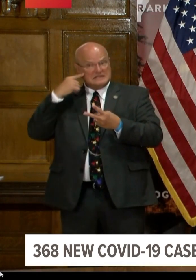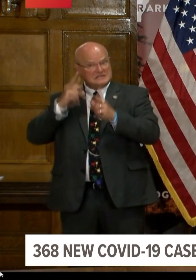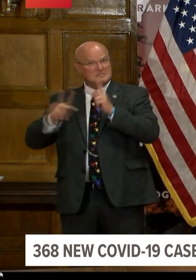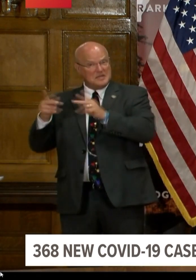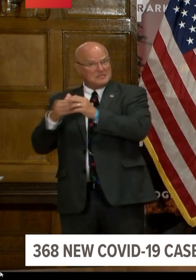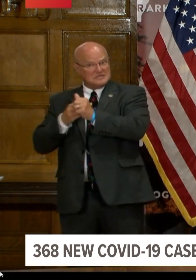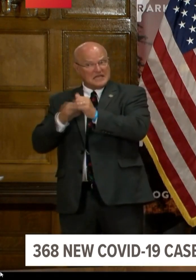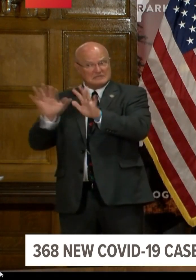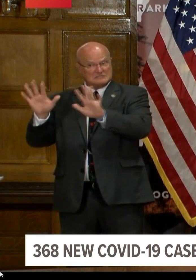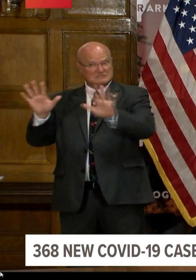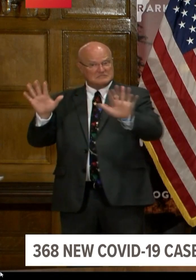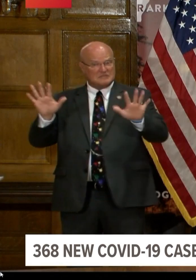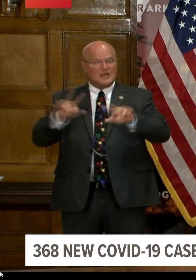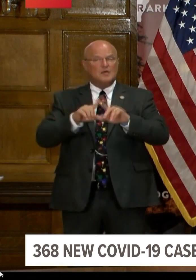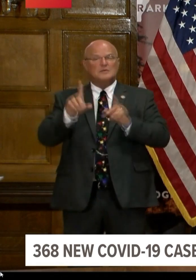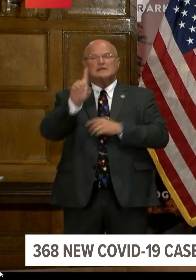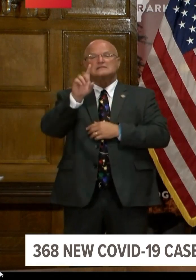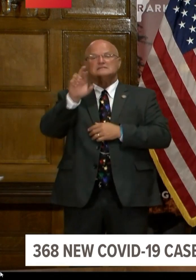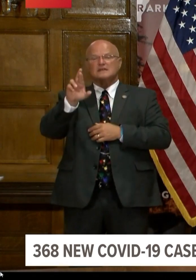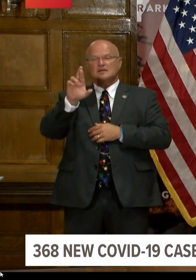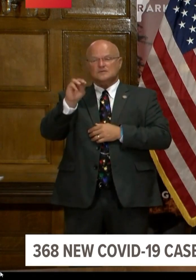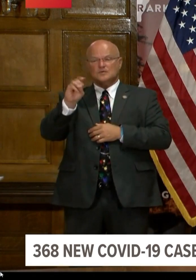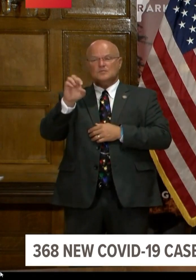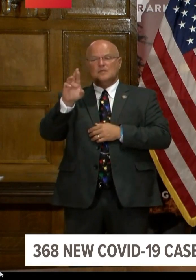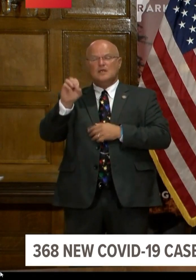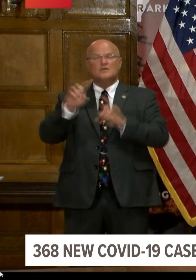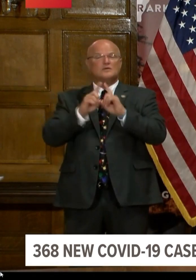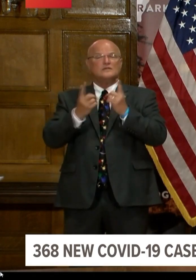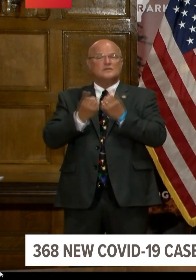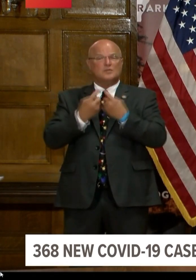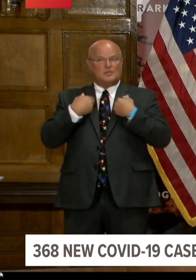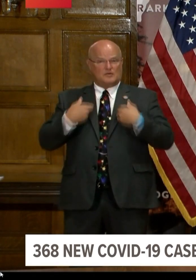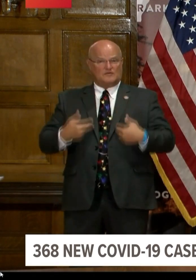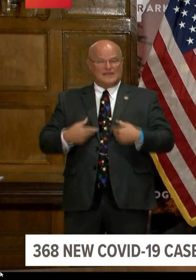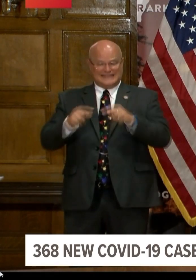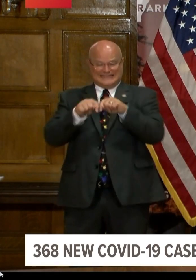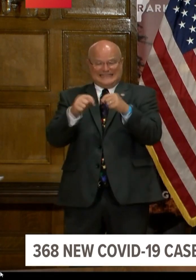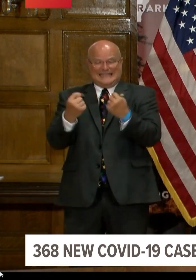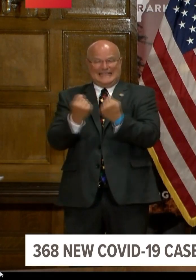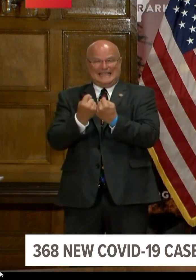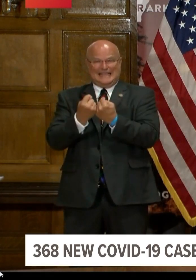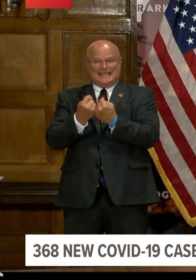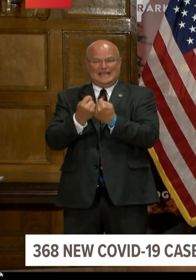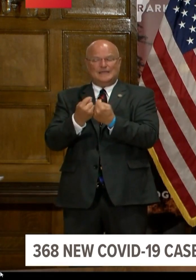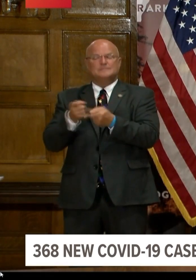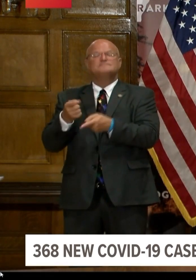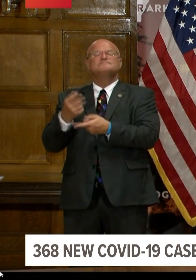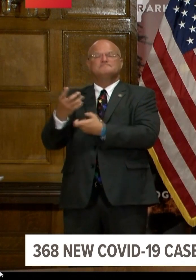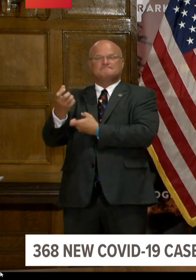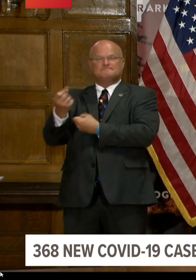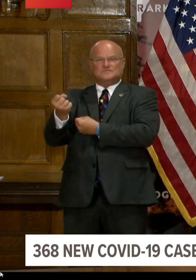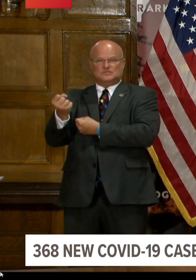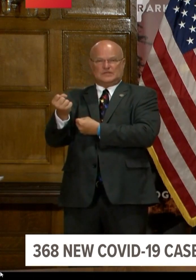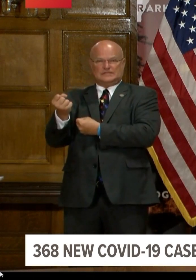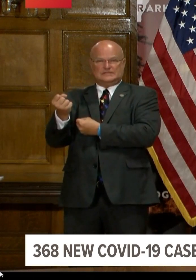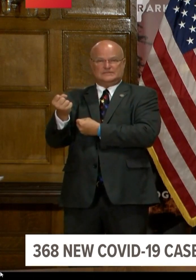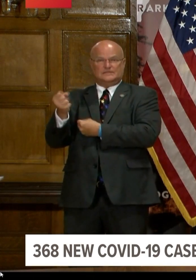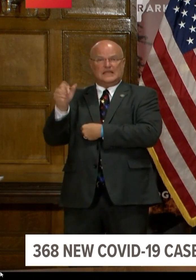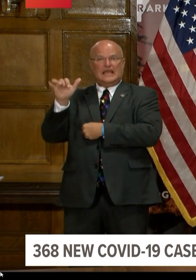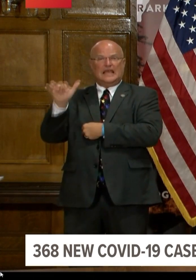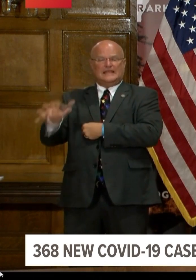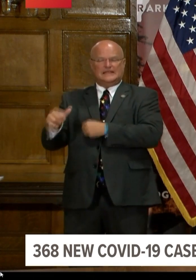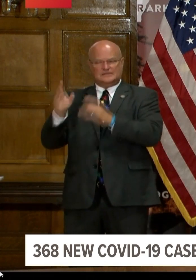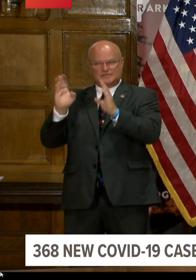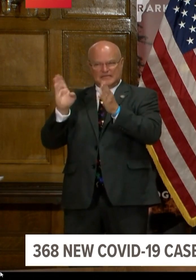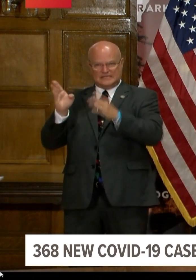everybody's guidance and information, but it's Dr. Romero and the Department of Health team that I have confidence in, and that's who we're